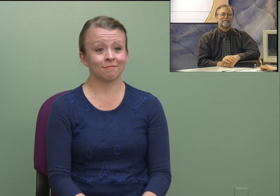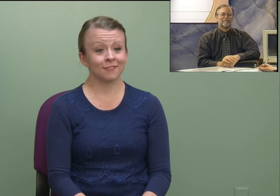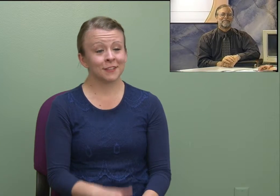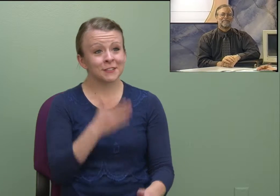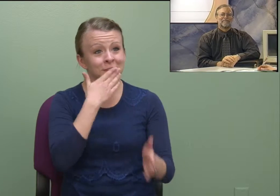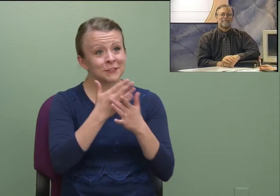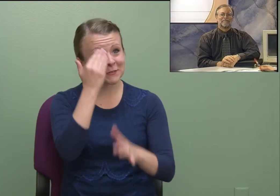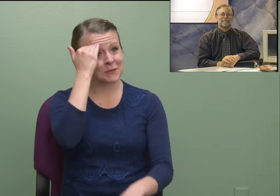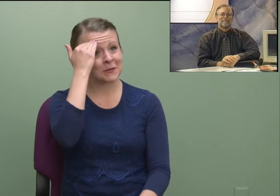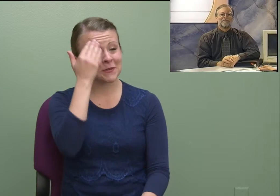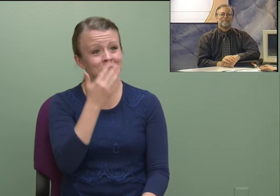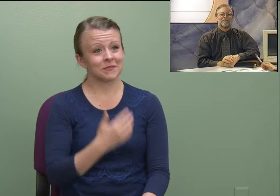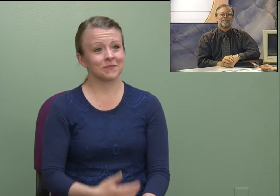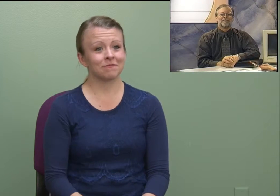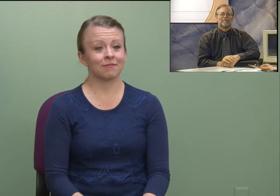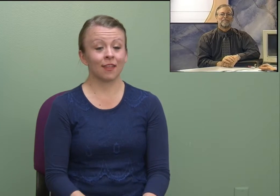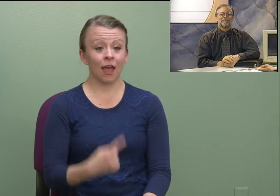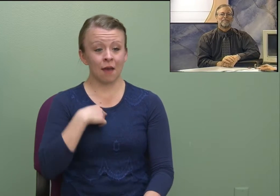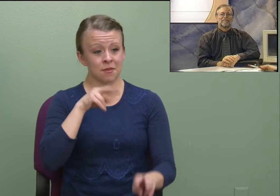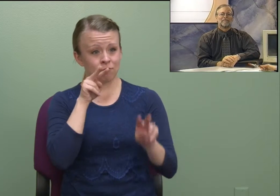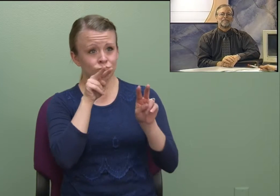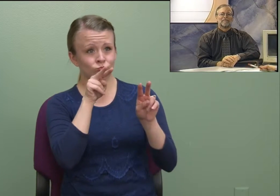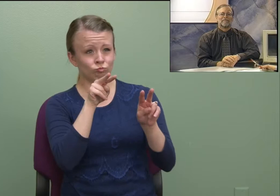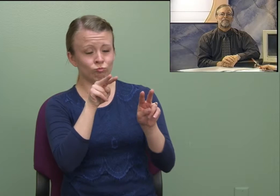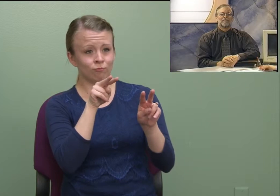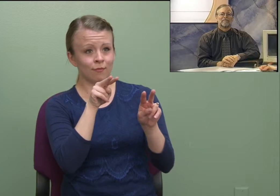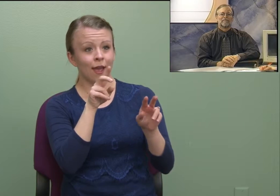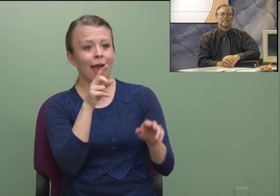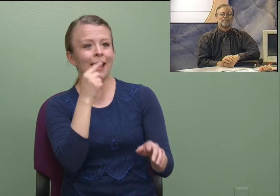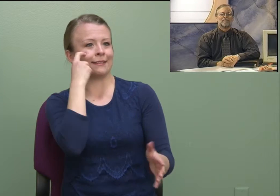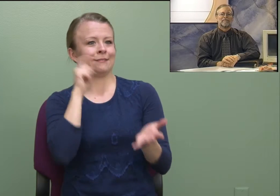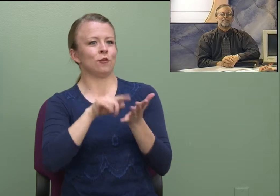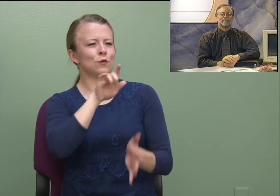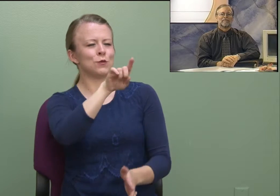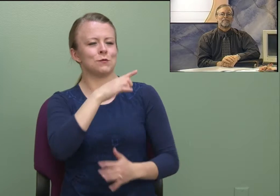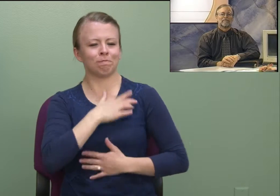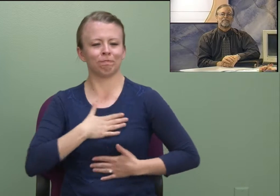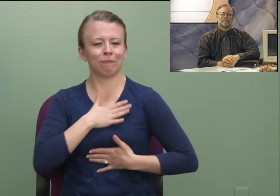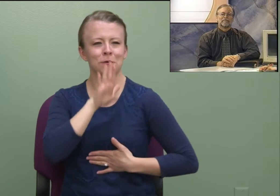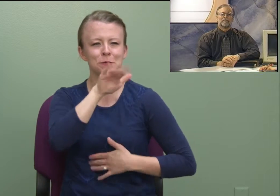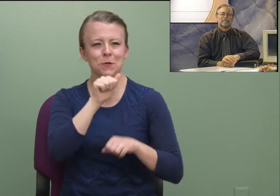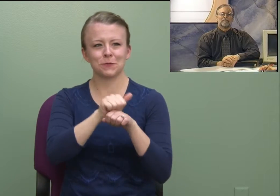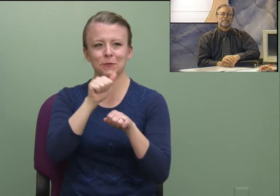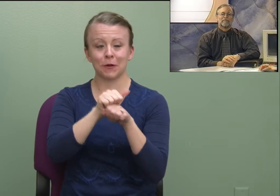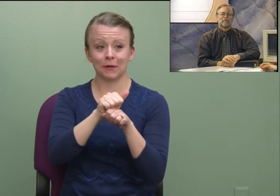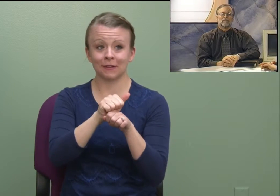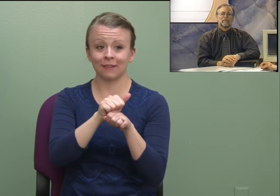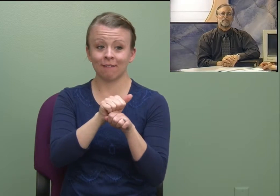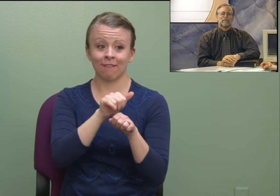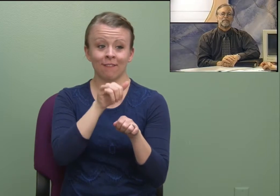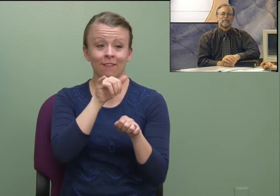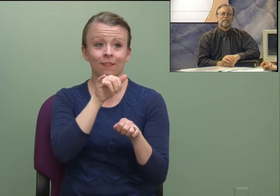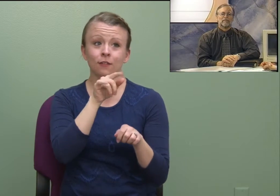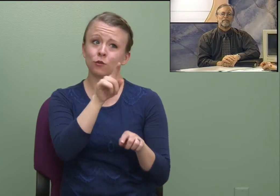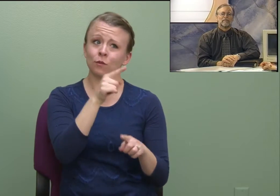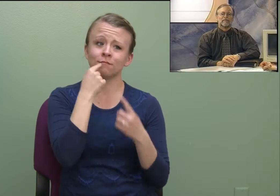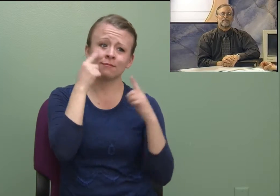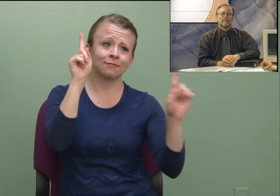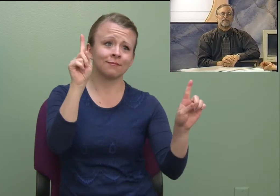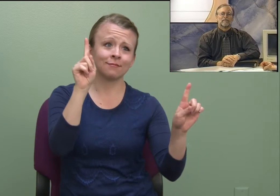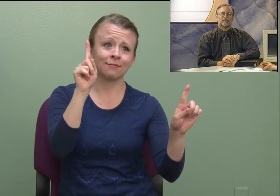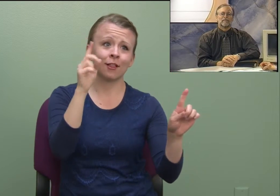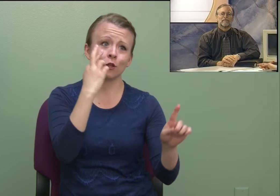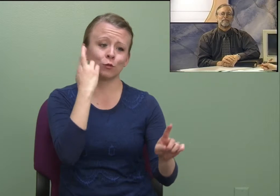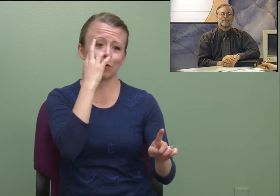That's good to know. I've been watching you and I can tell you enjoy your work, and that's probably why you're successful at